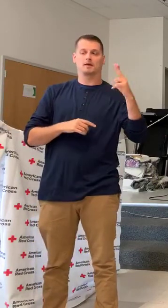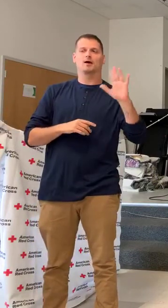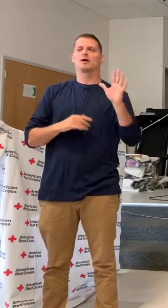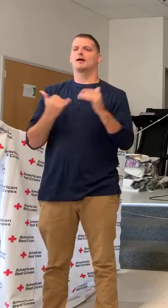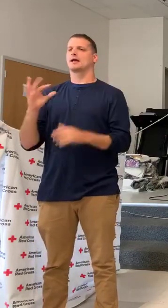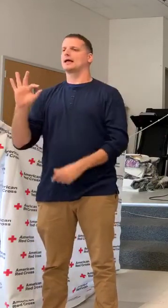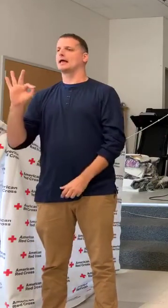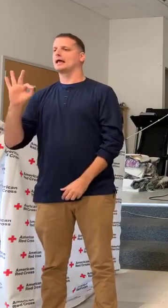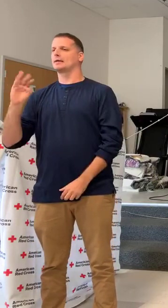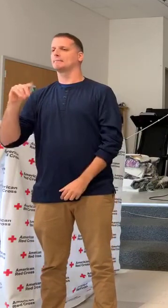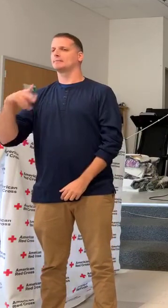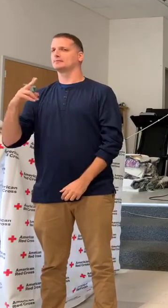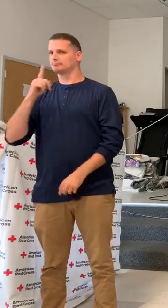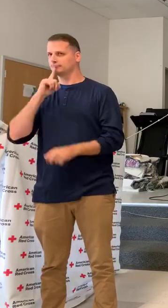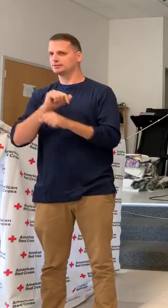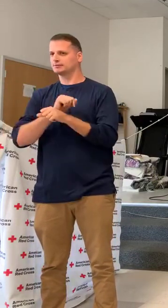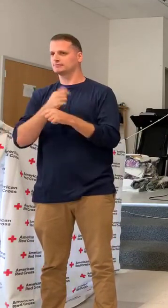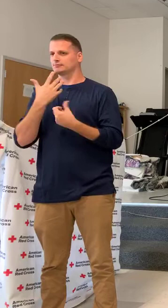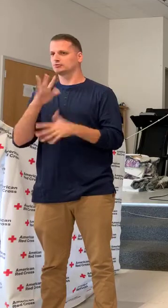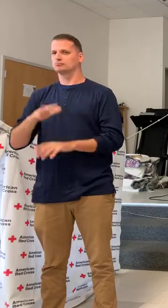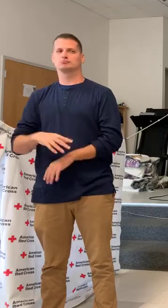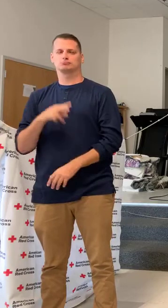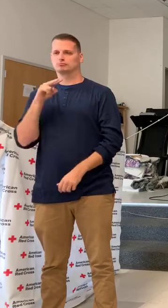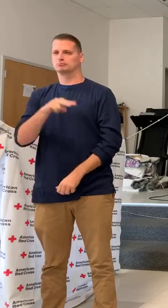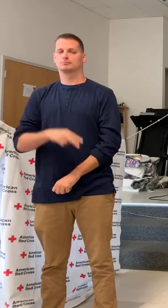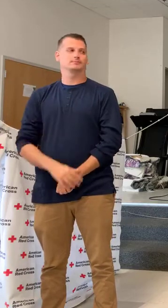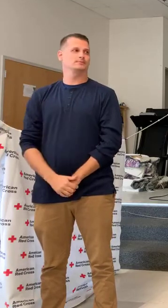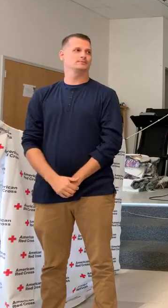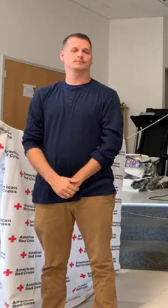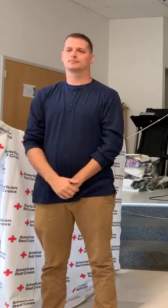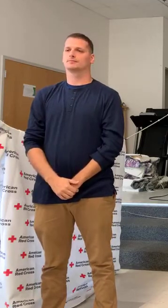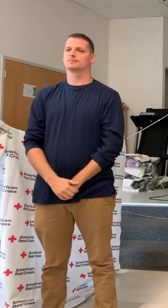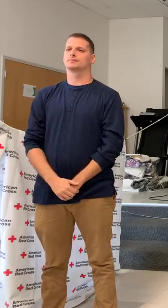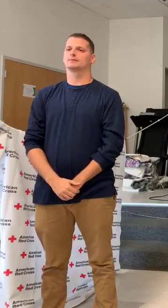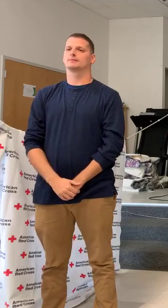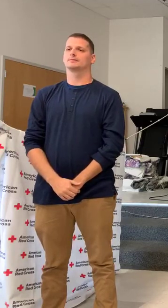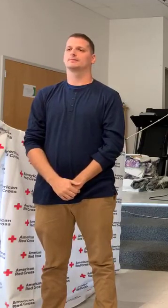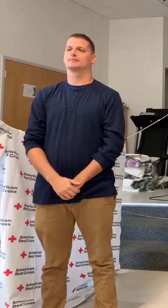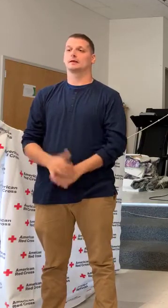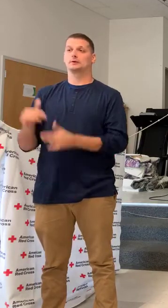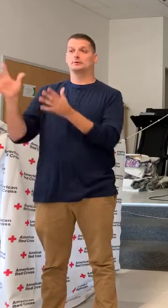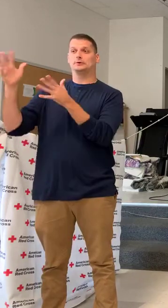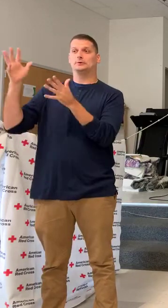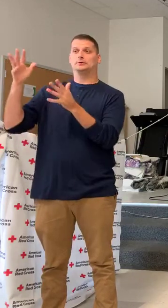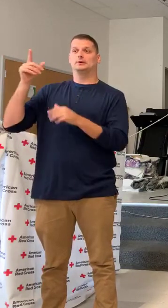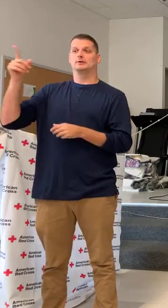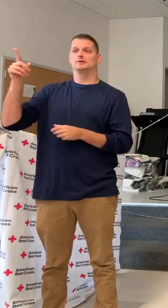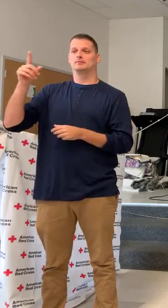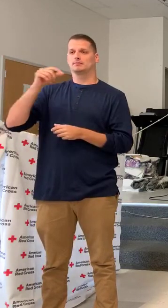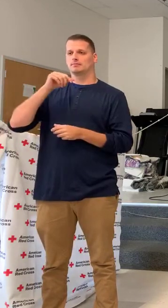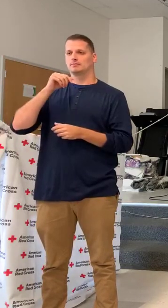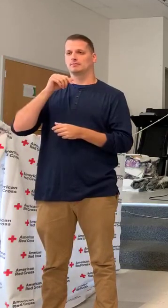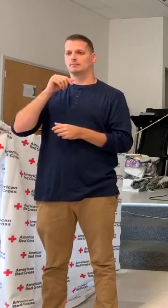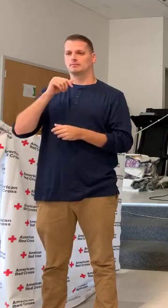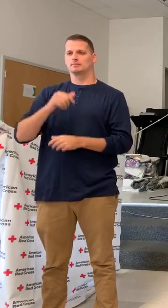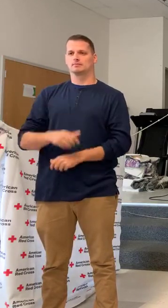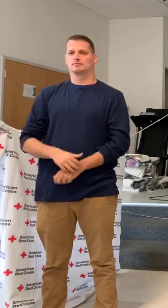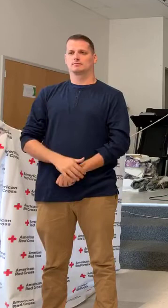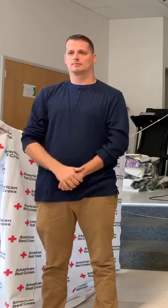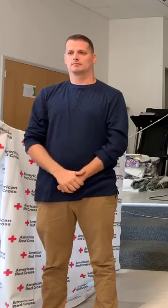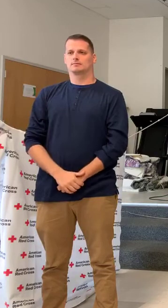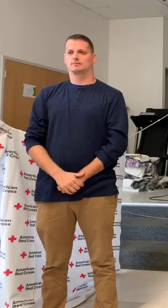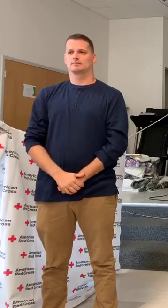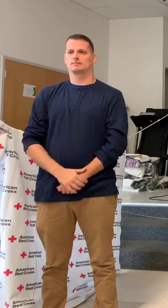northerly wind there for us, but fortunately missed those strongest winds, which were in the morning. Now this is what we call our